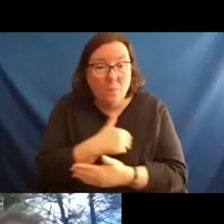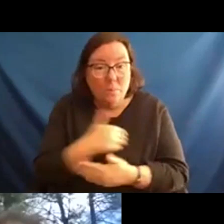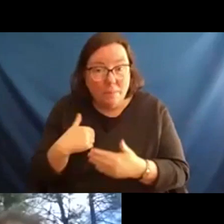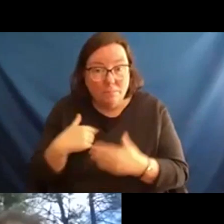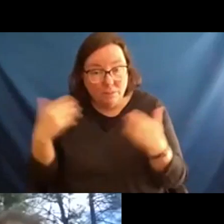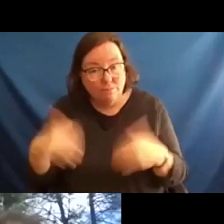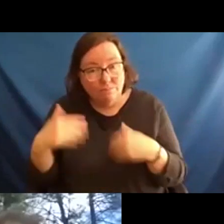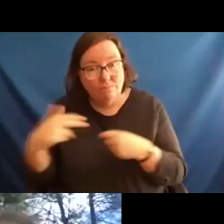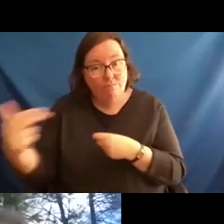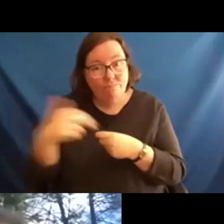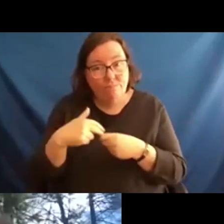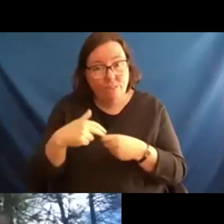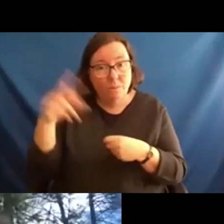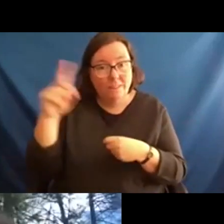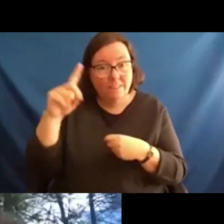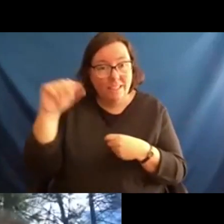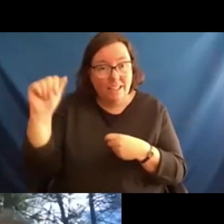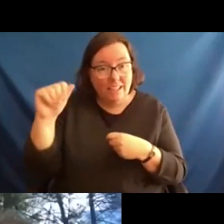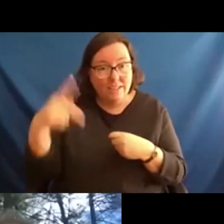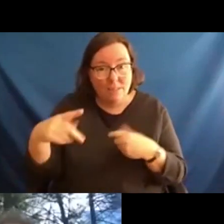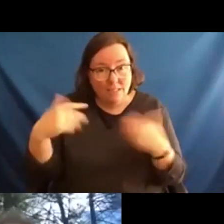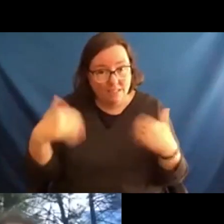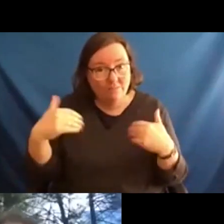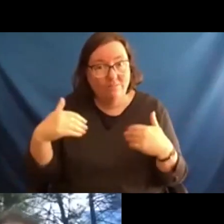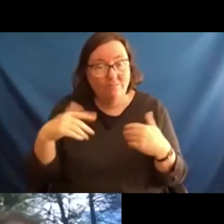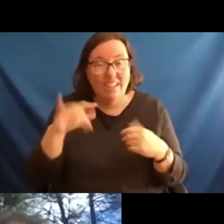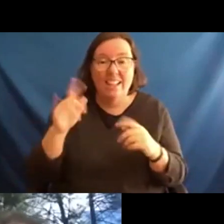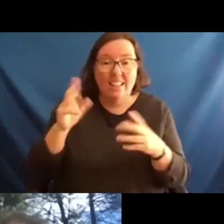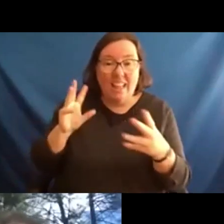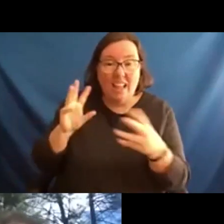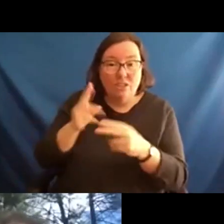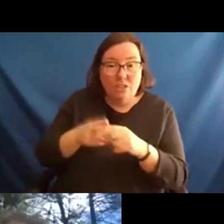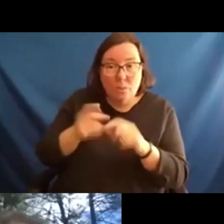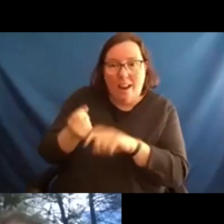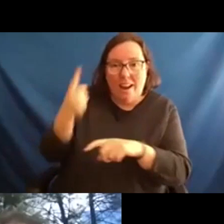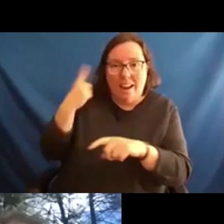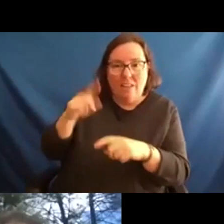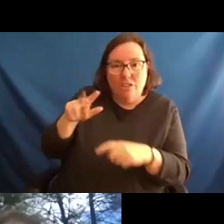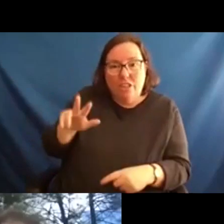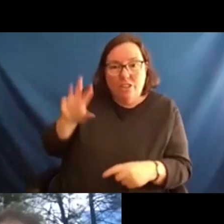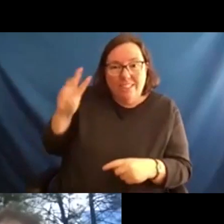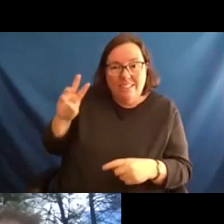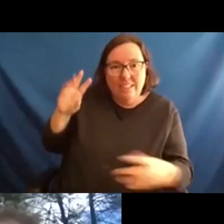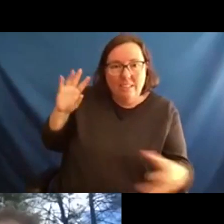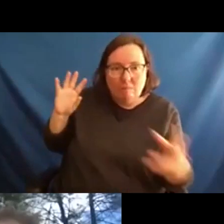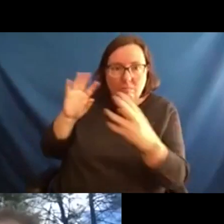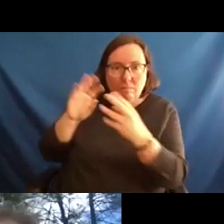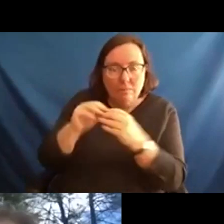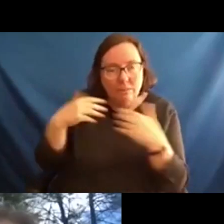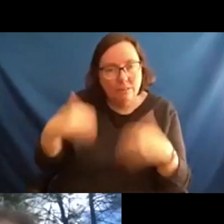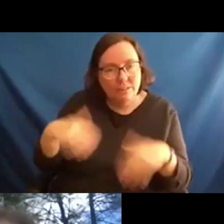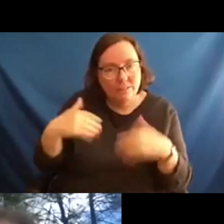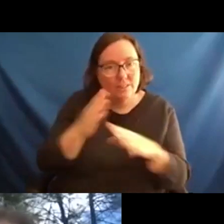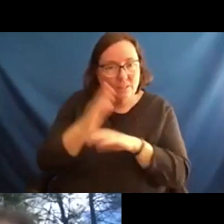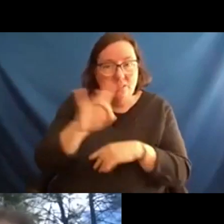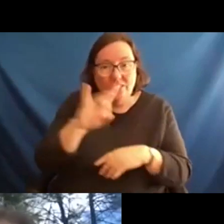to join our inaugural cohort that was 36 students that we inducted last year.